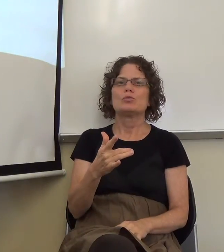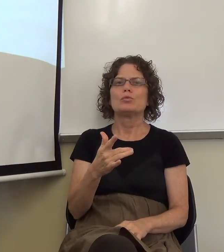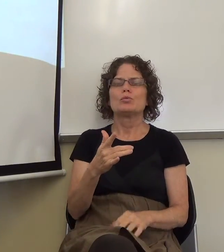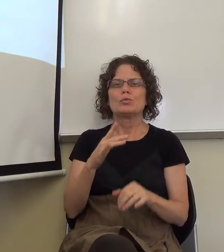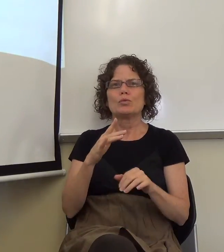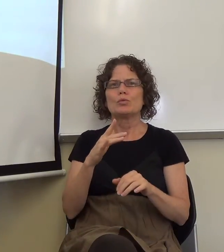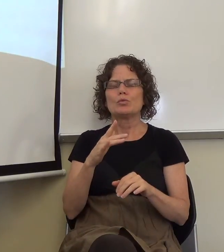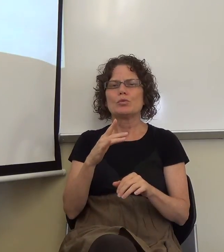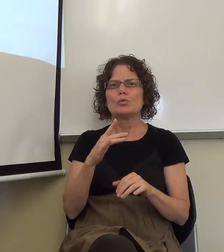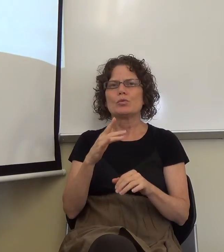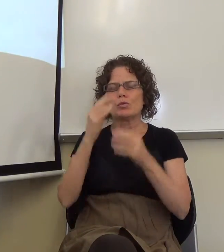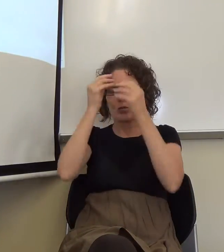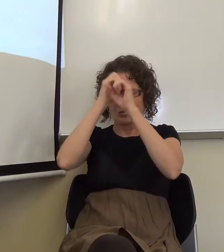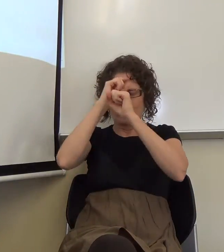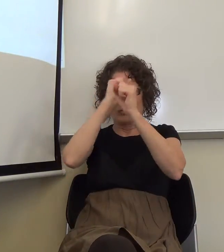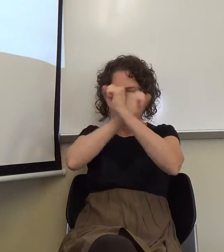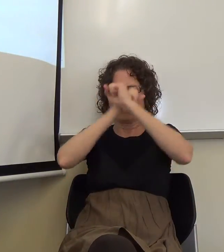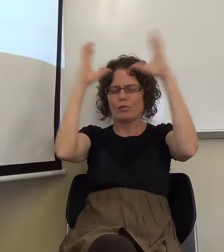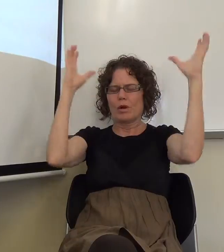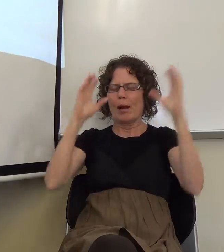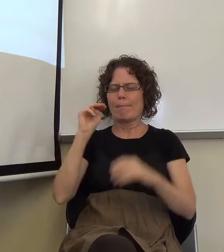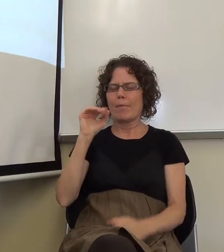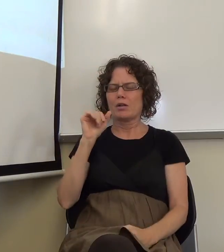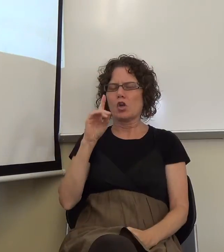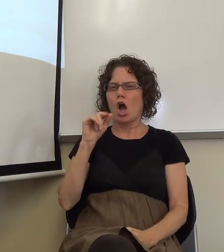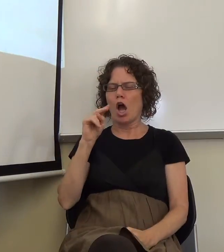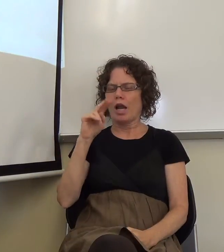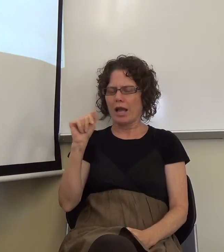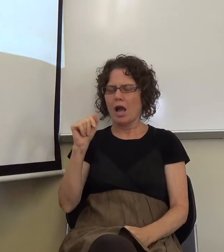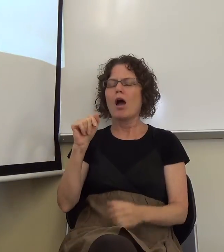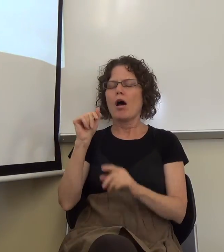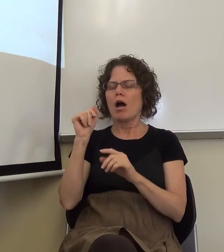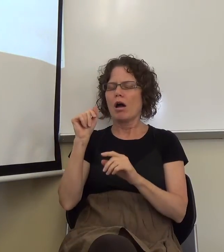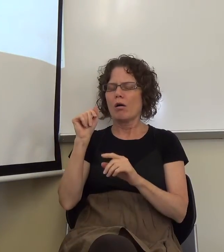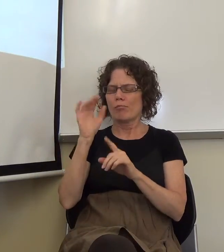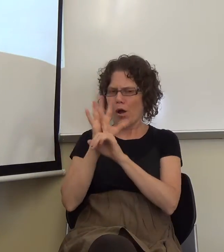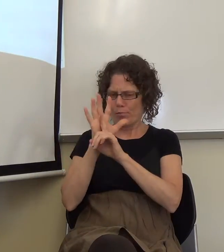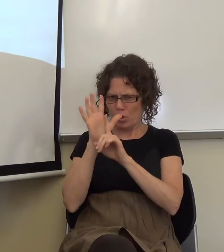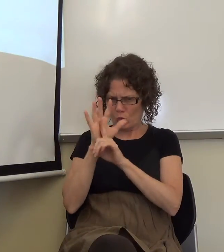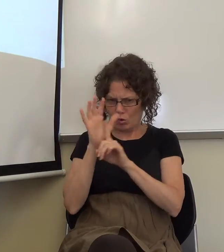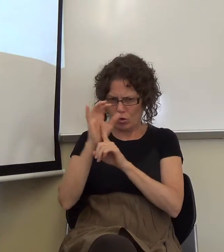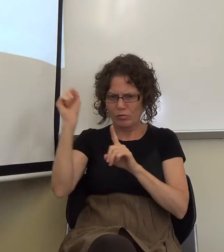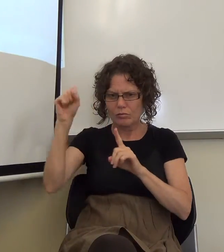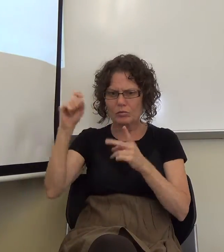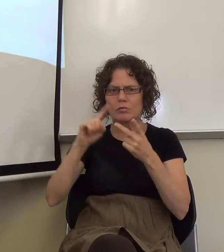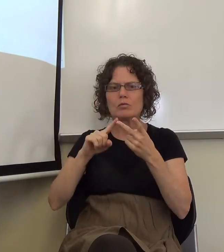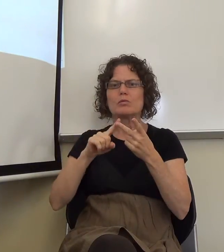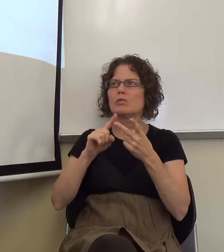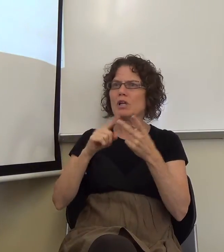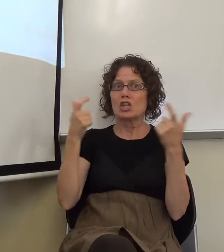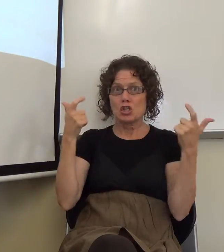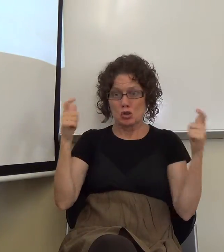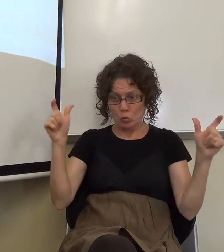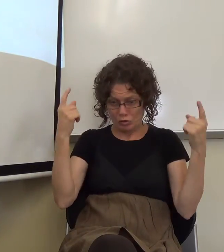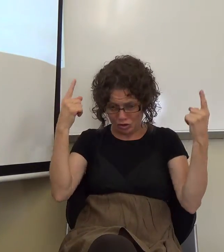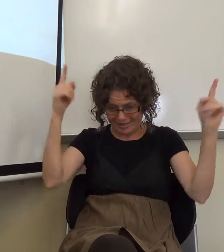Madonna. Has she had popularity? Yes. Has she been a huge success? Yes. Has she